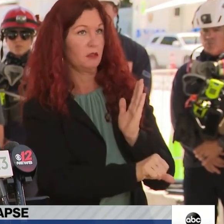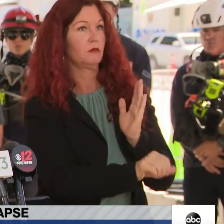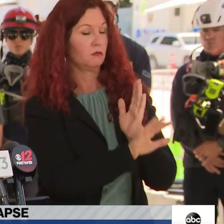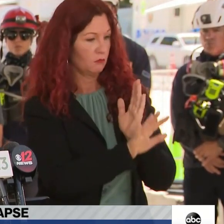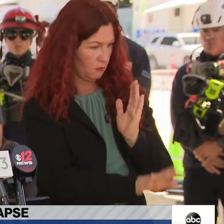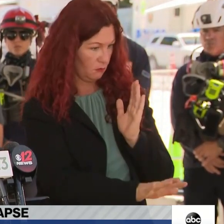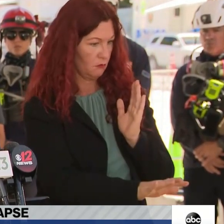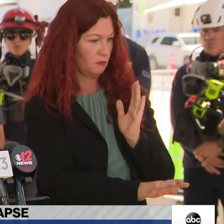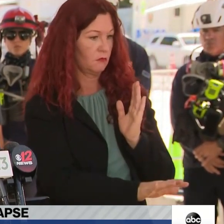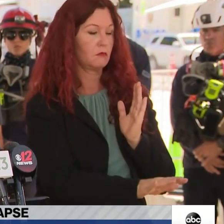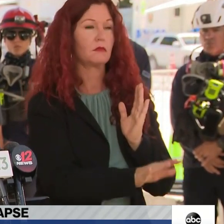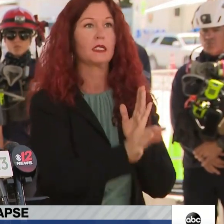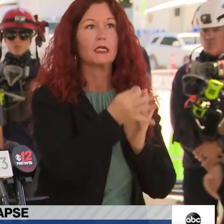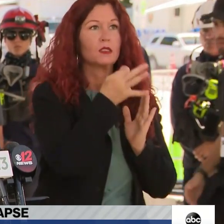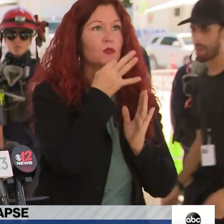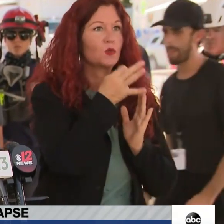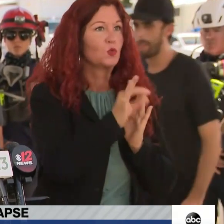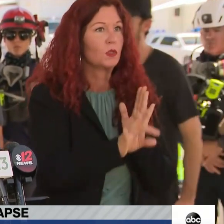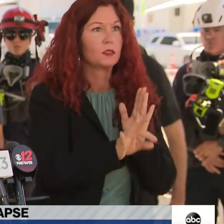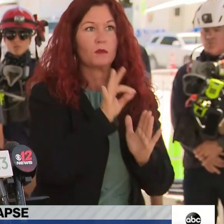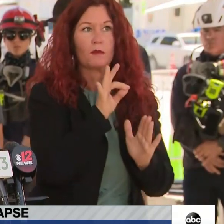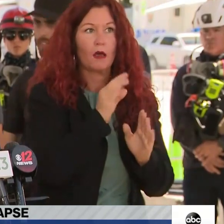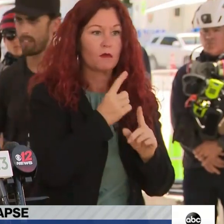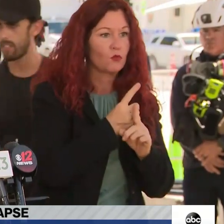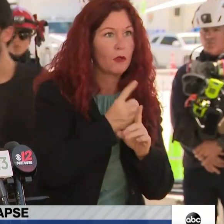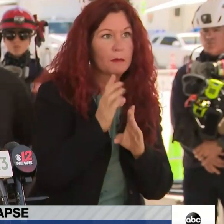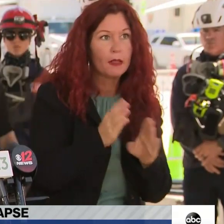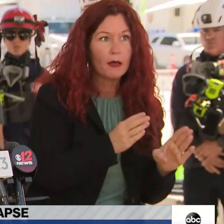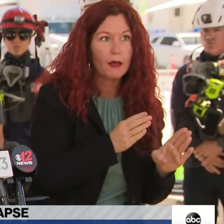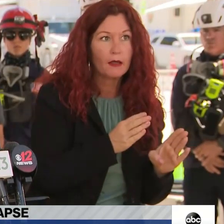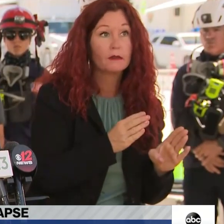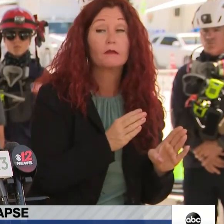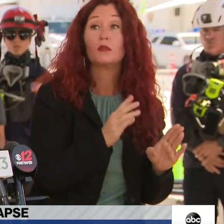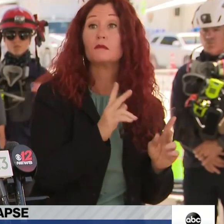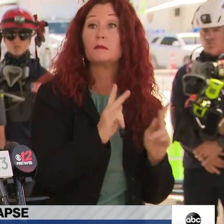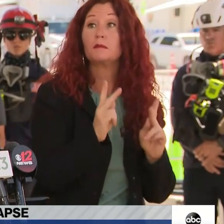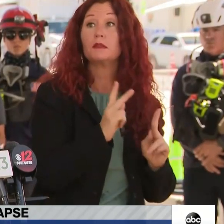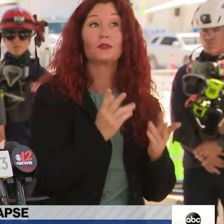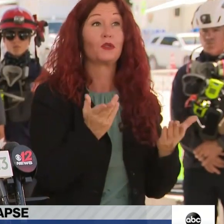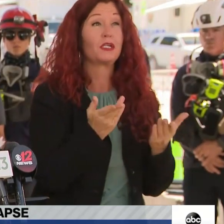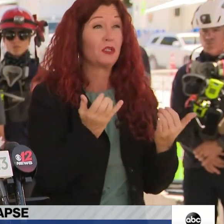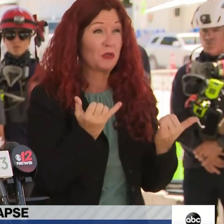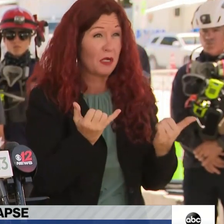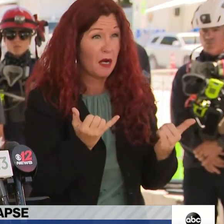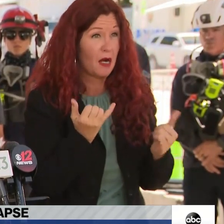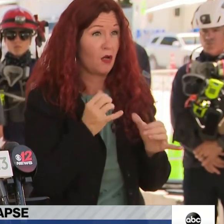we have that final path. We have experts right now on site evaluating,